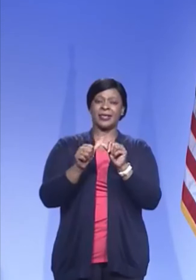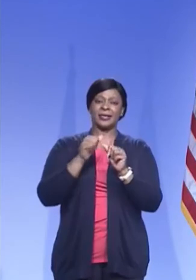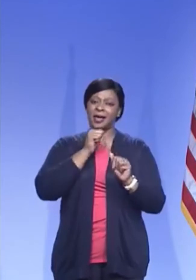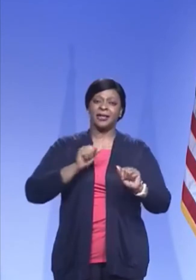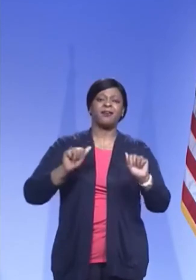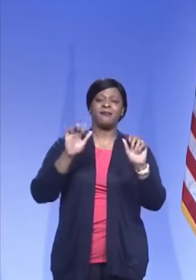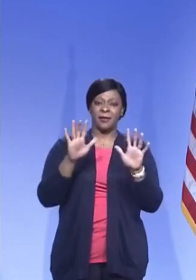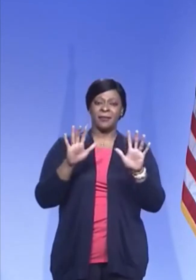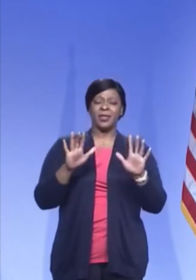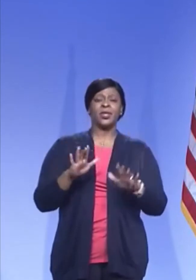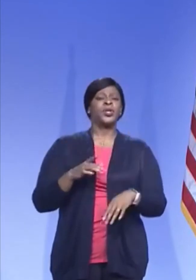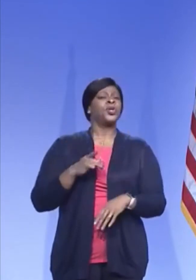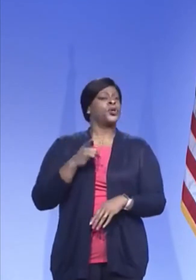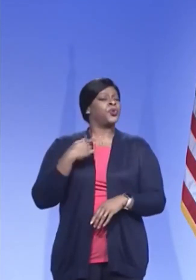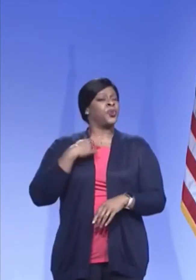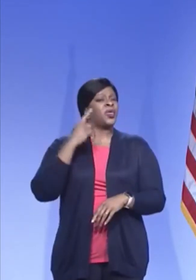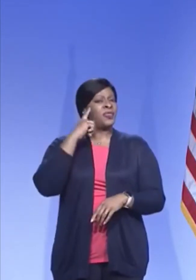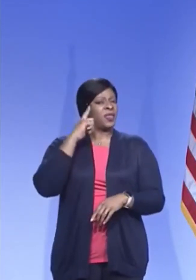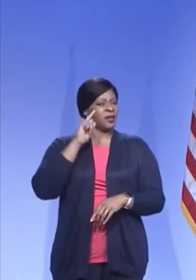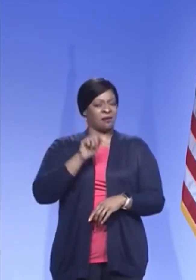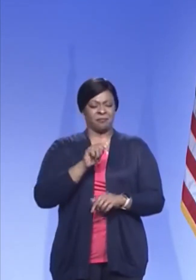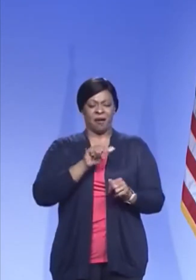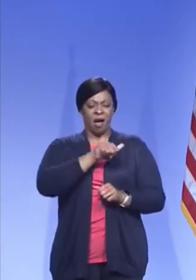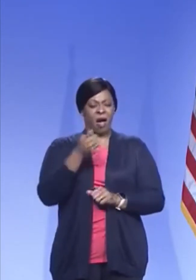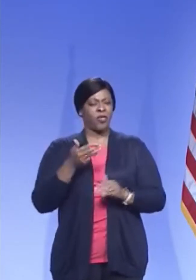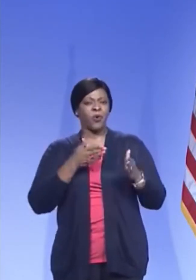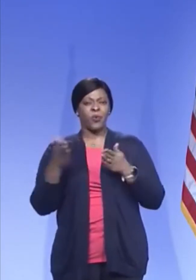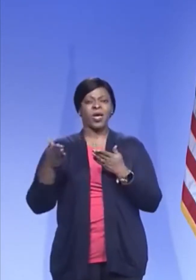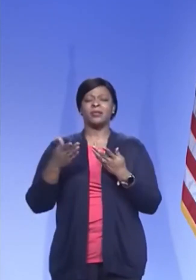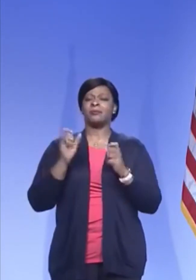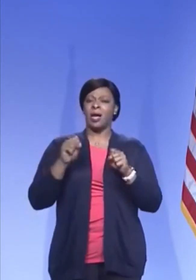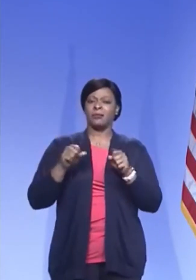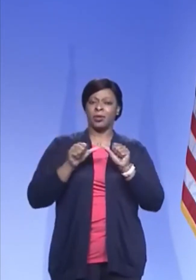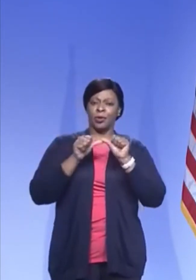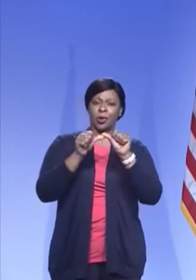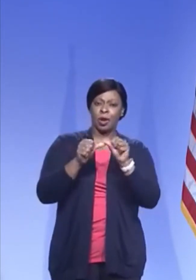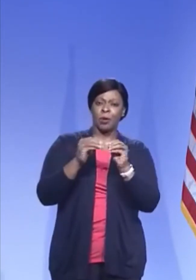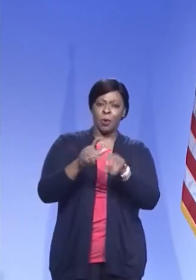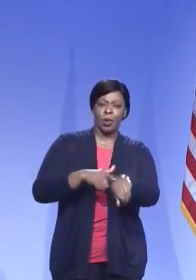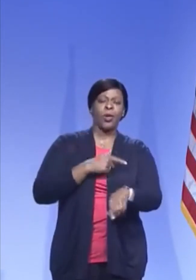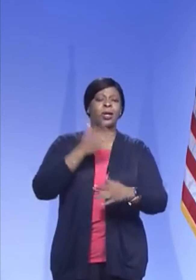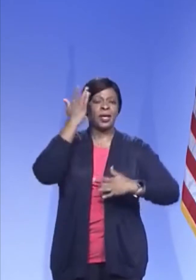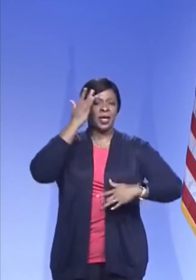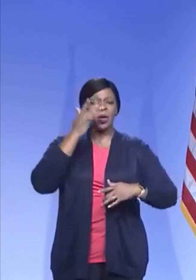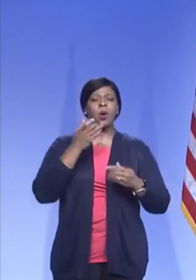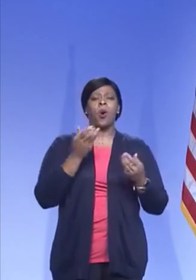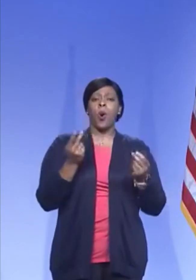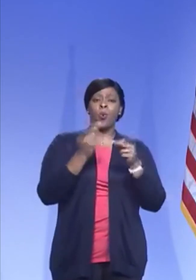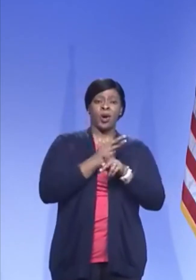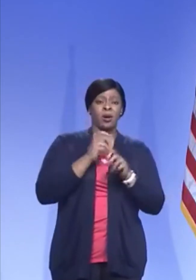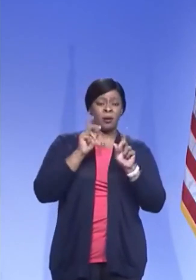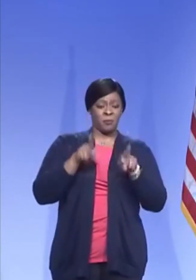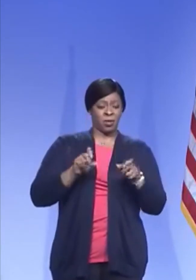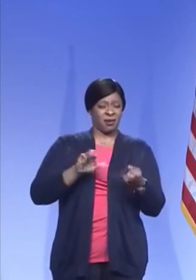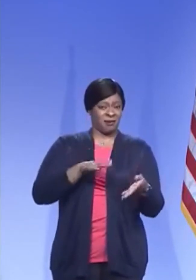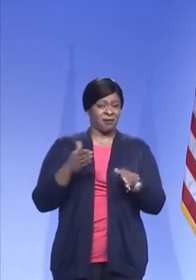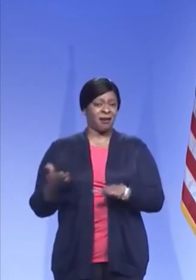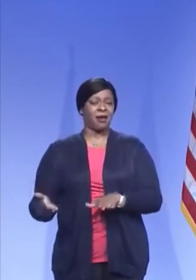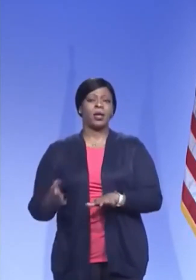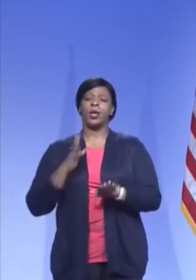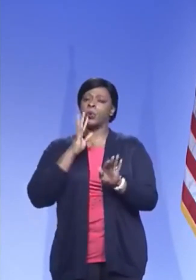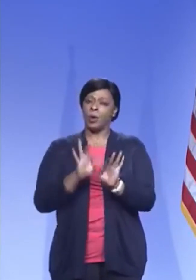we consider the alternatives and the possibilities of long-term illness, or even worse, the loss of life, it is far more